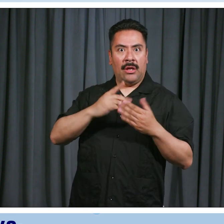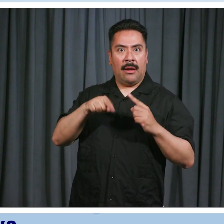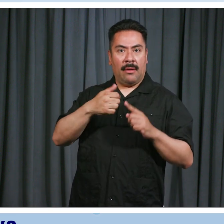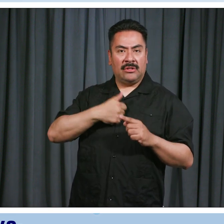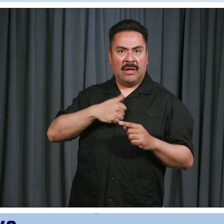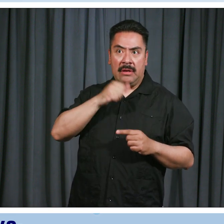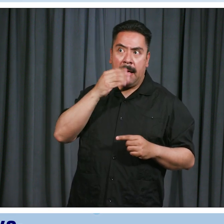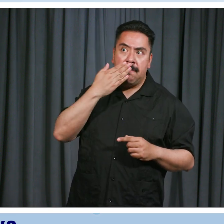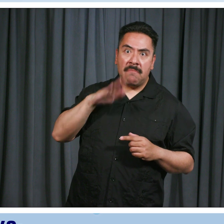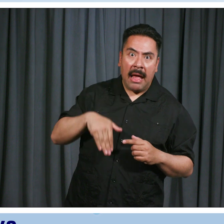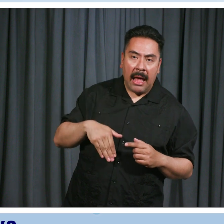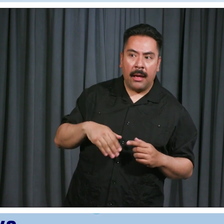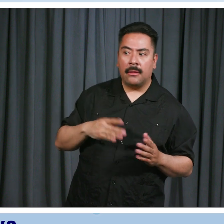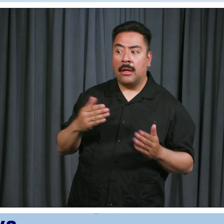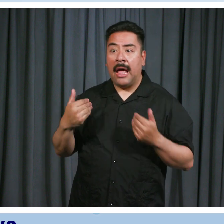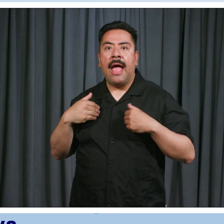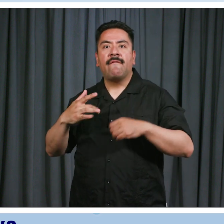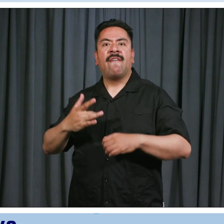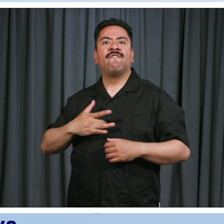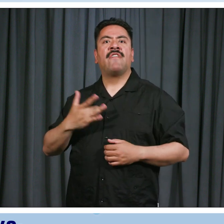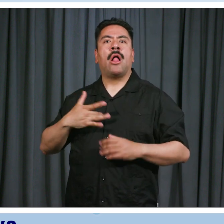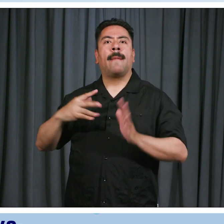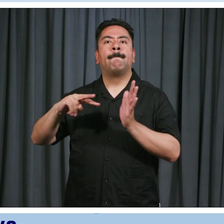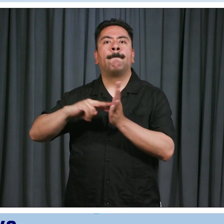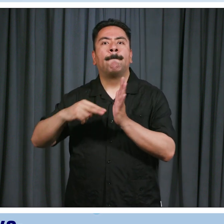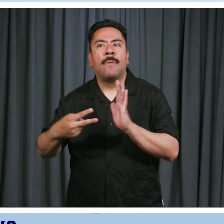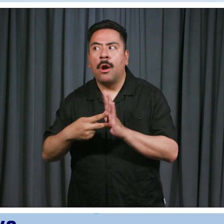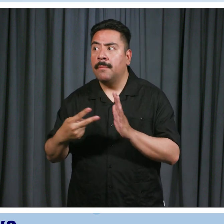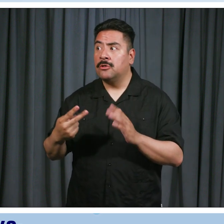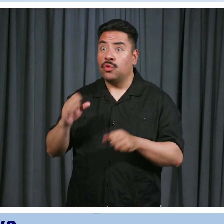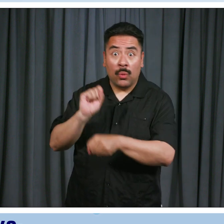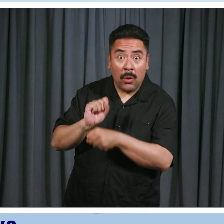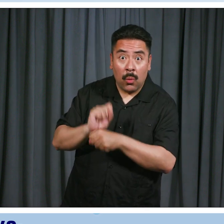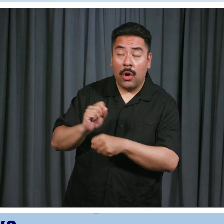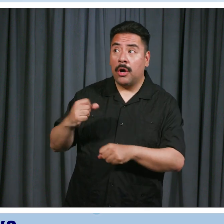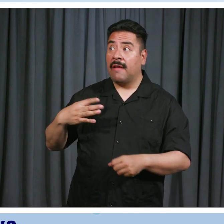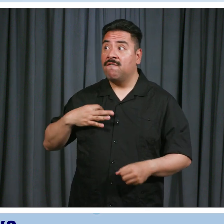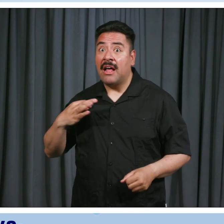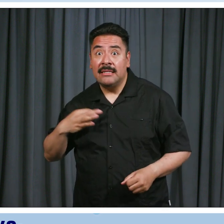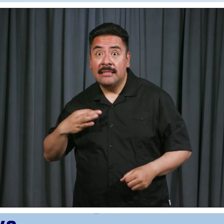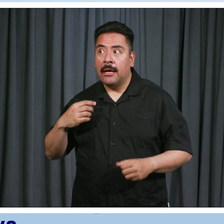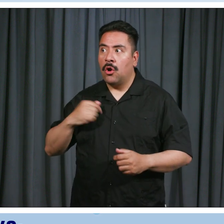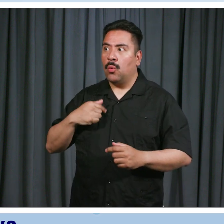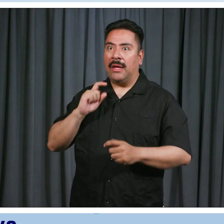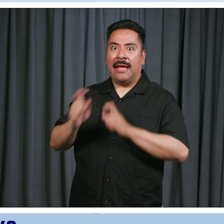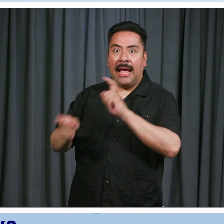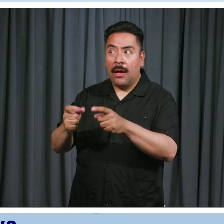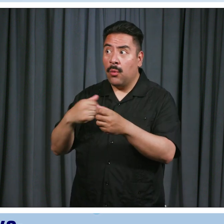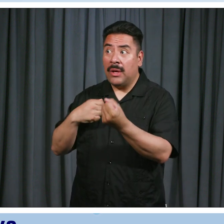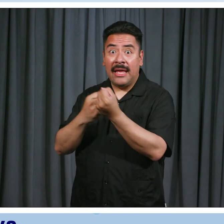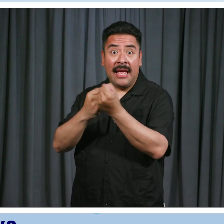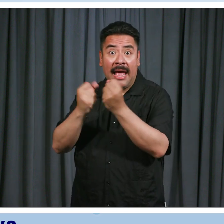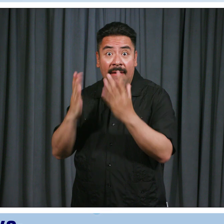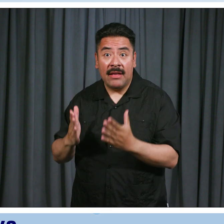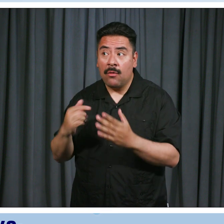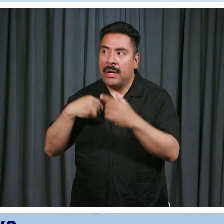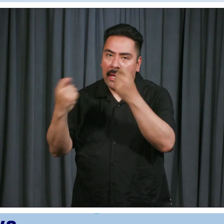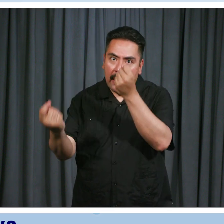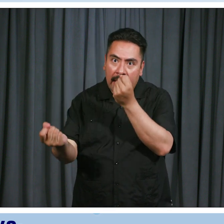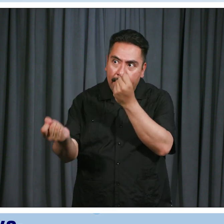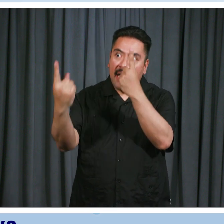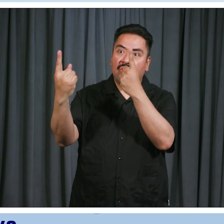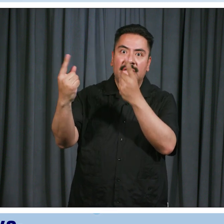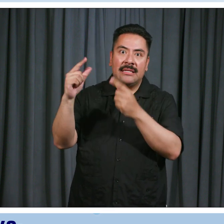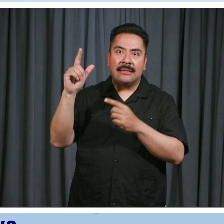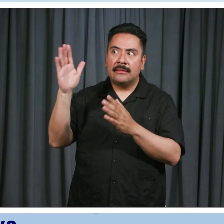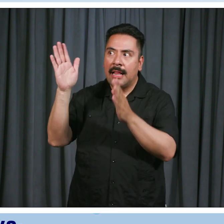Do we have a sense of purpose? Do we work? Do we volunteer? Do we give back? Are we advocates? Are we compassionate like